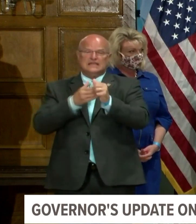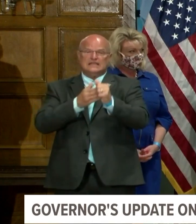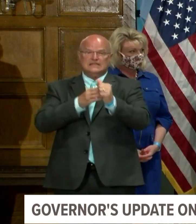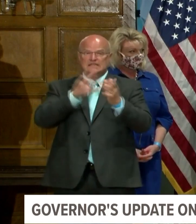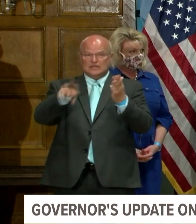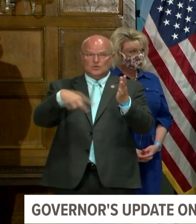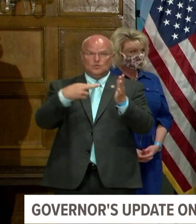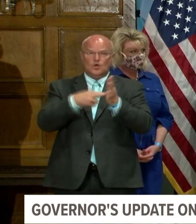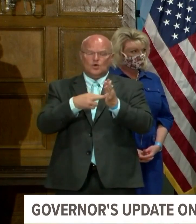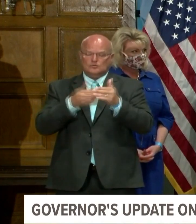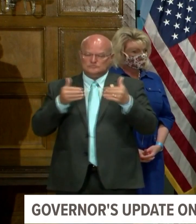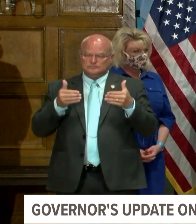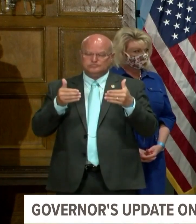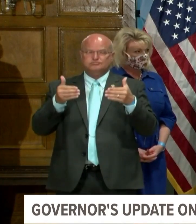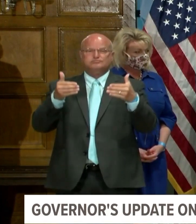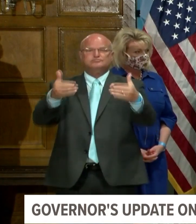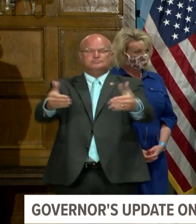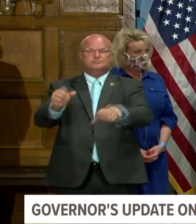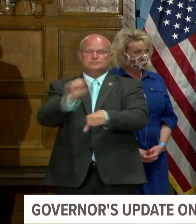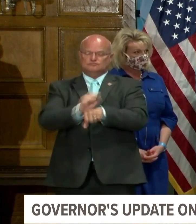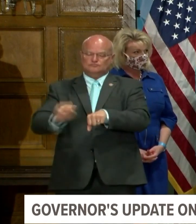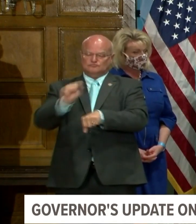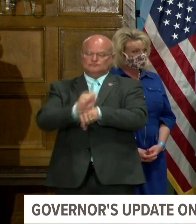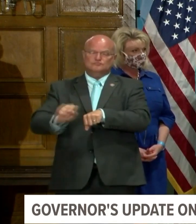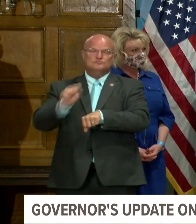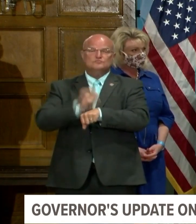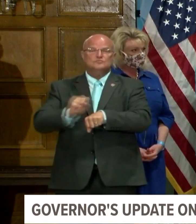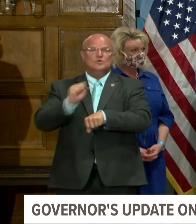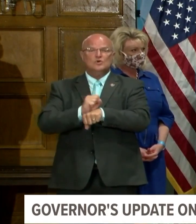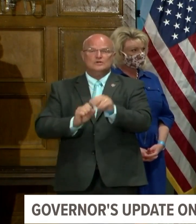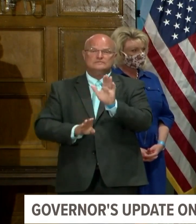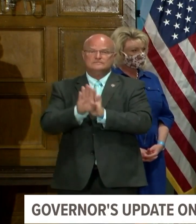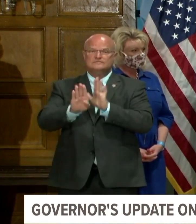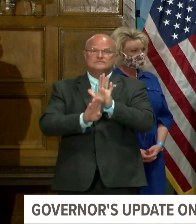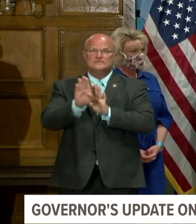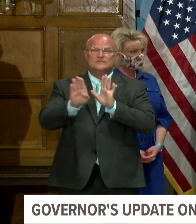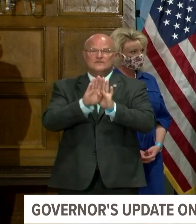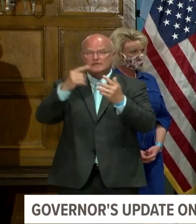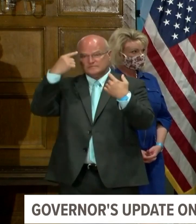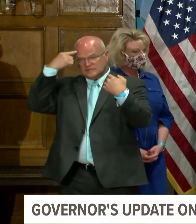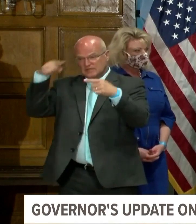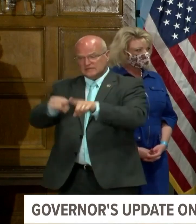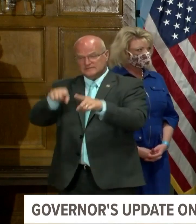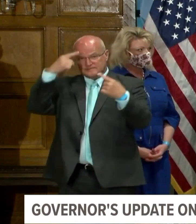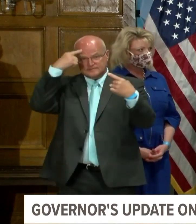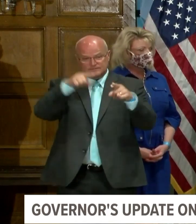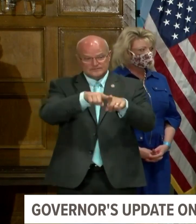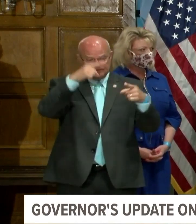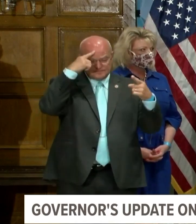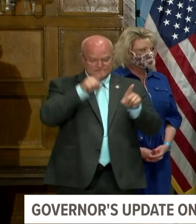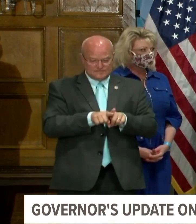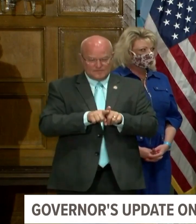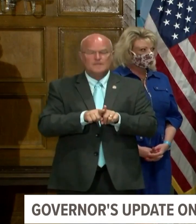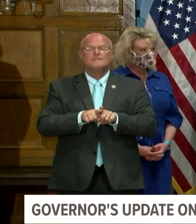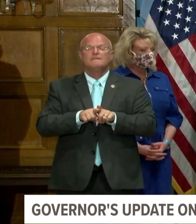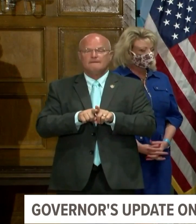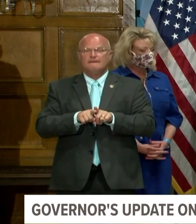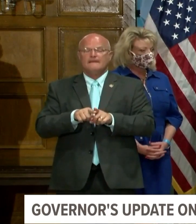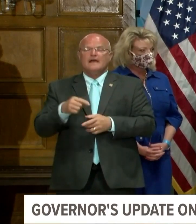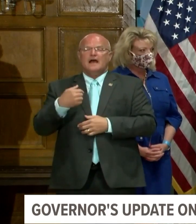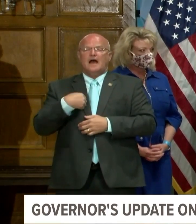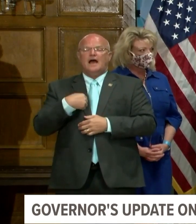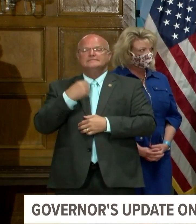leading role in moving this forward and working in developing consensus. And what became clear to me as